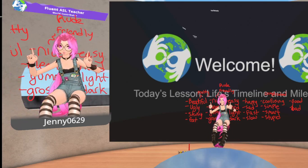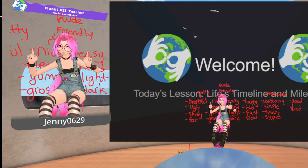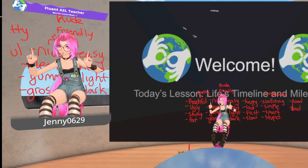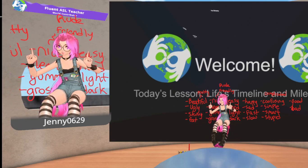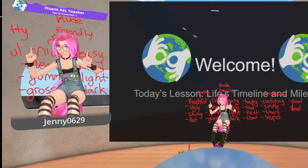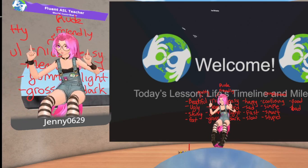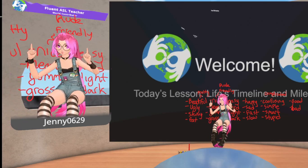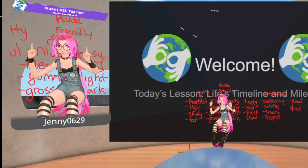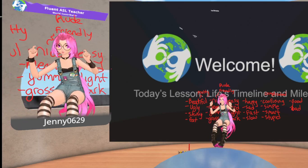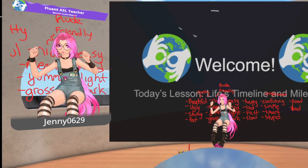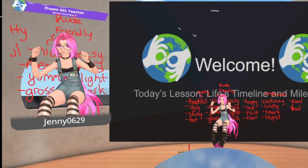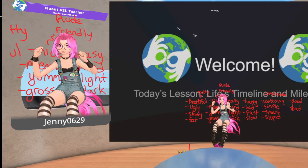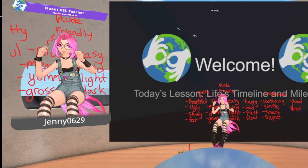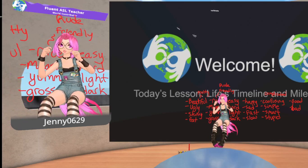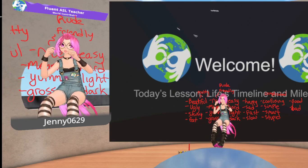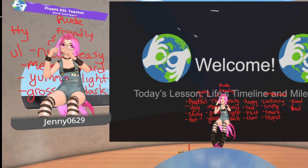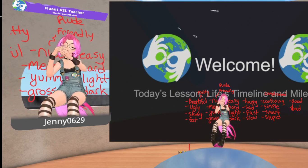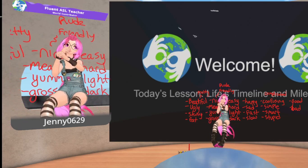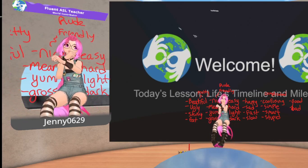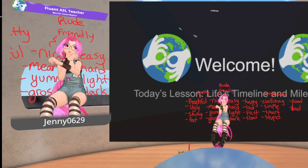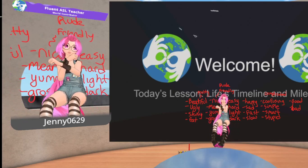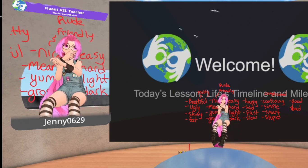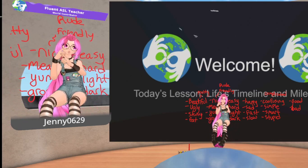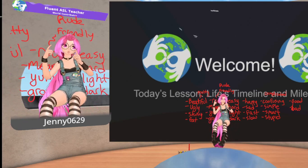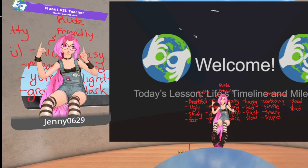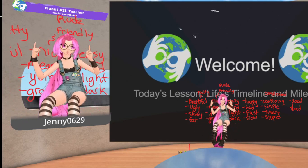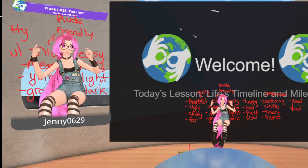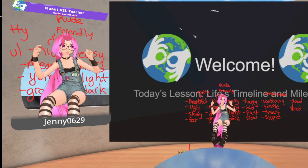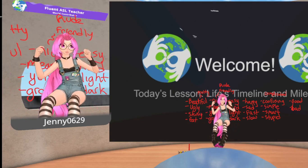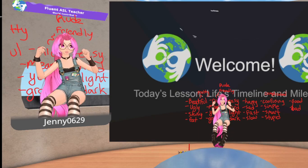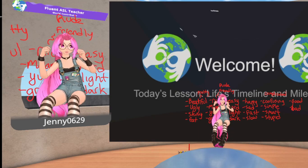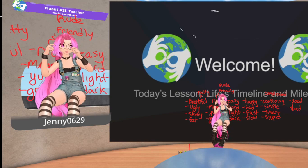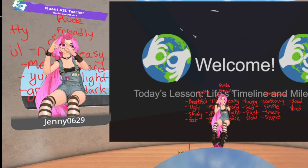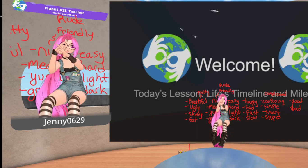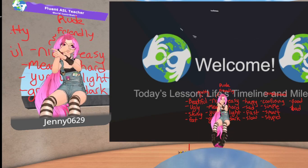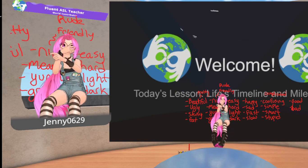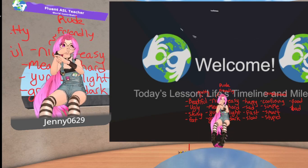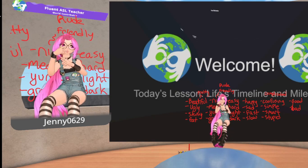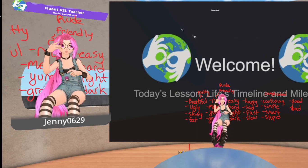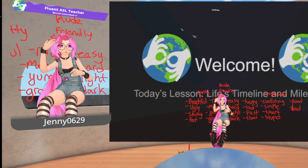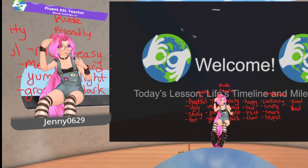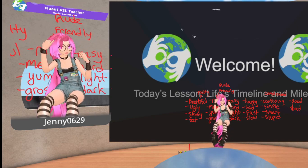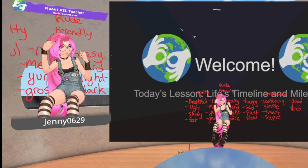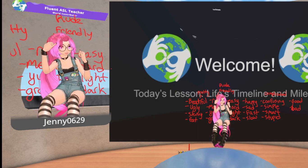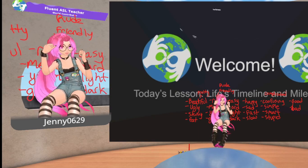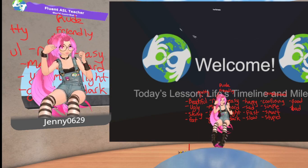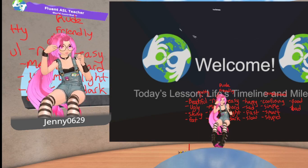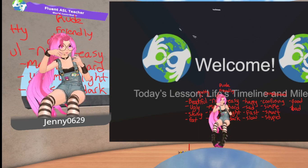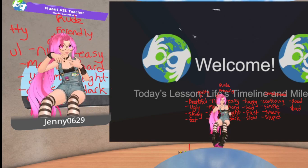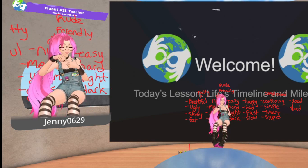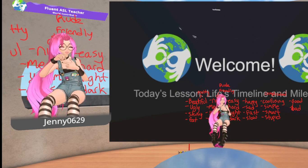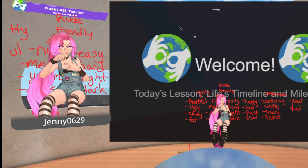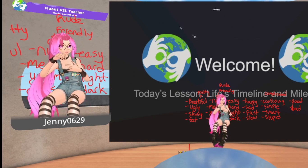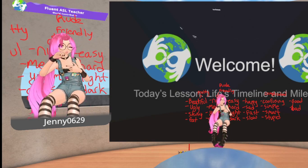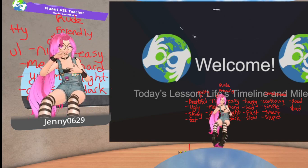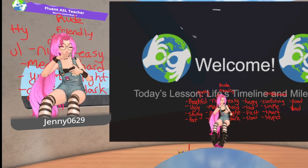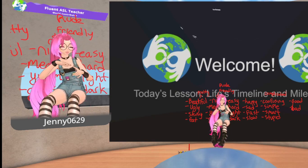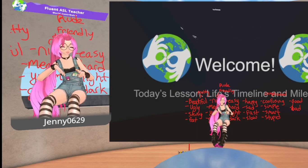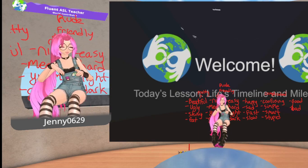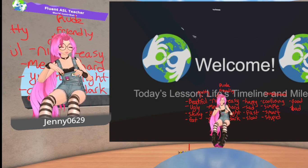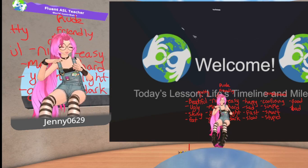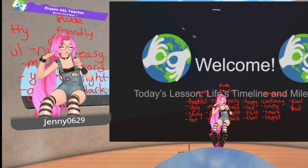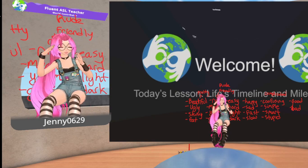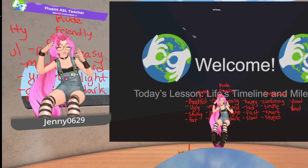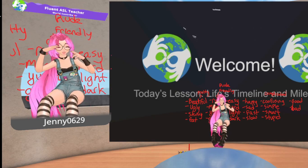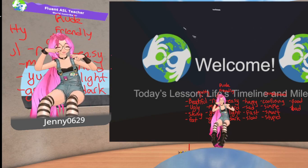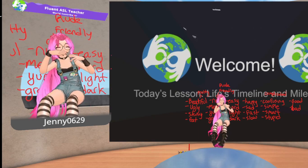as different variables, and they're going in front of your face like this. There's so many different things. You know the meme of like the